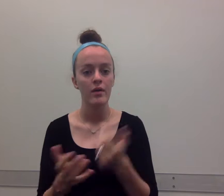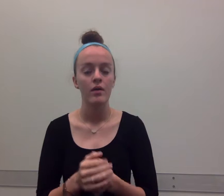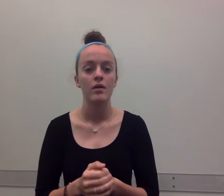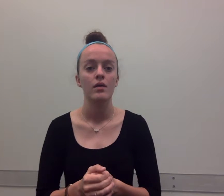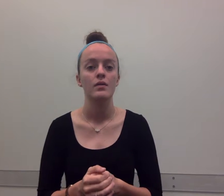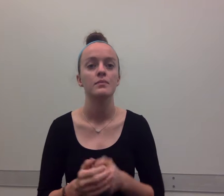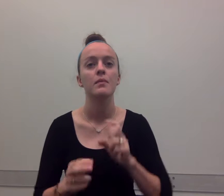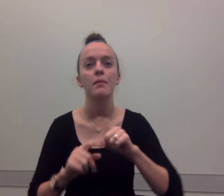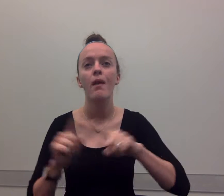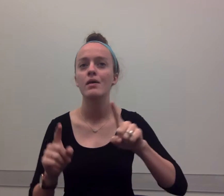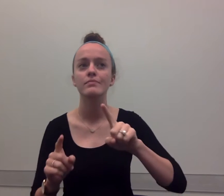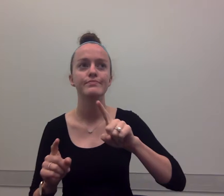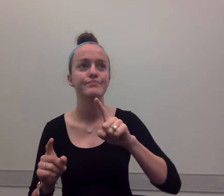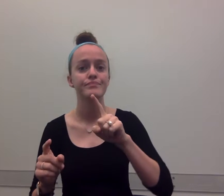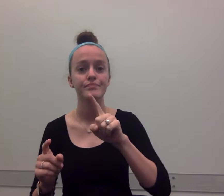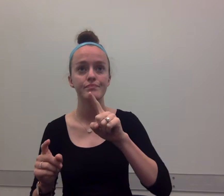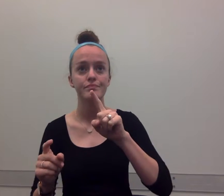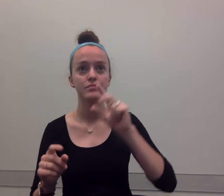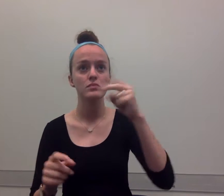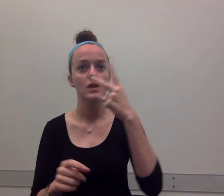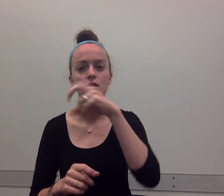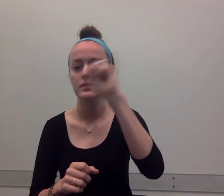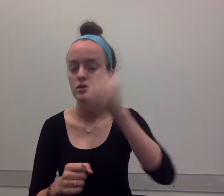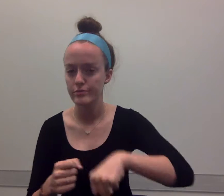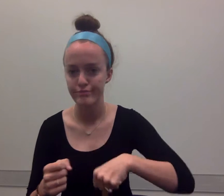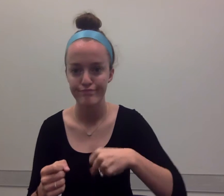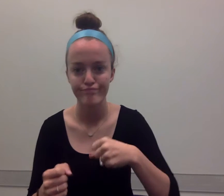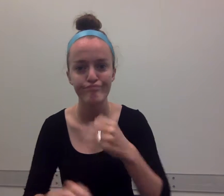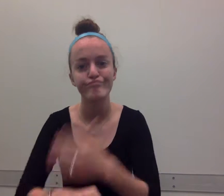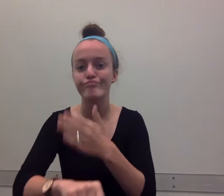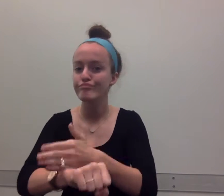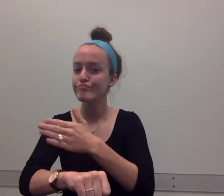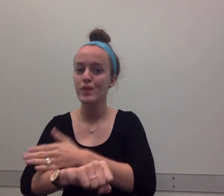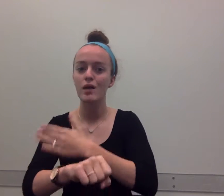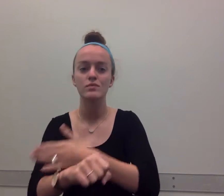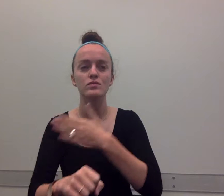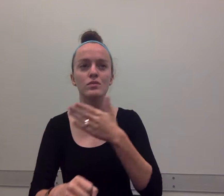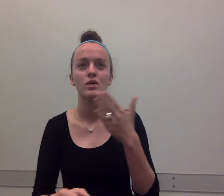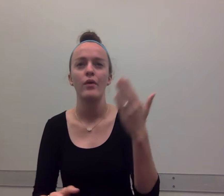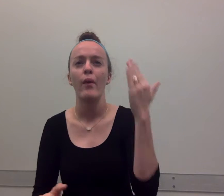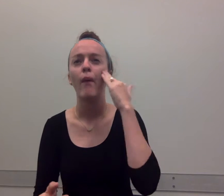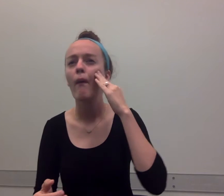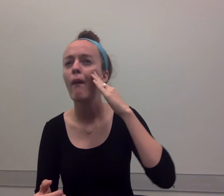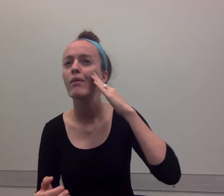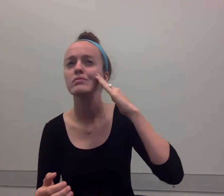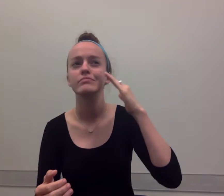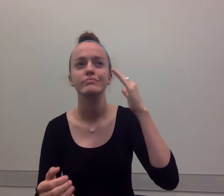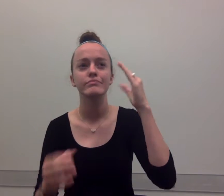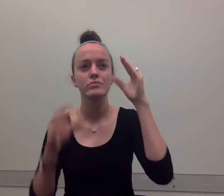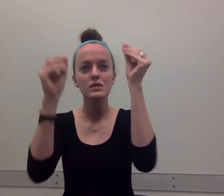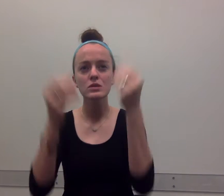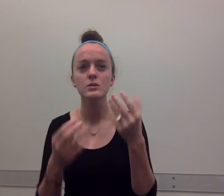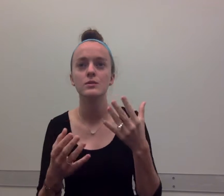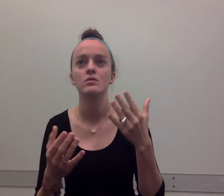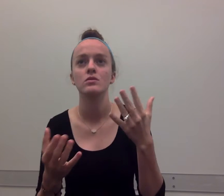can deal with the pressure. You understand what teachers are looking for. You understand what it is that you're supposed to do and how you're